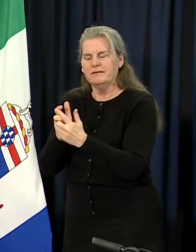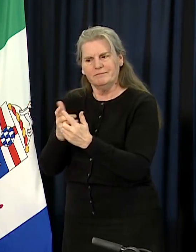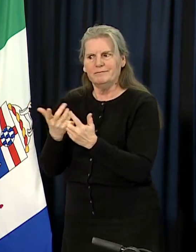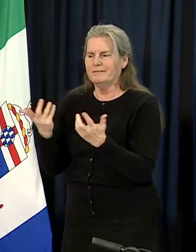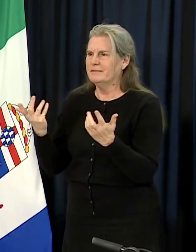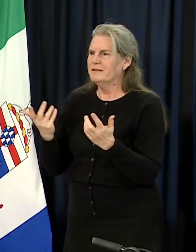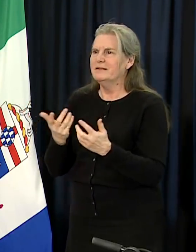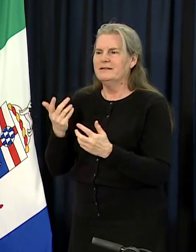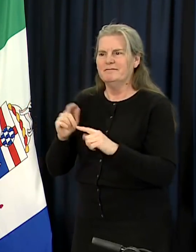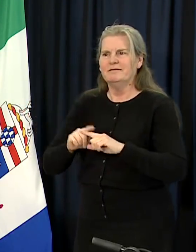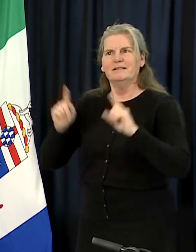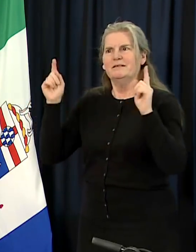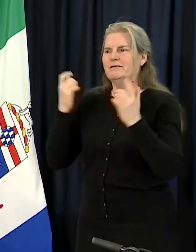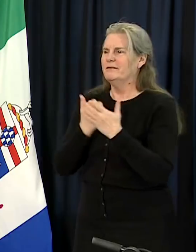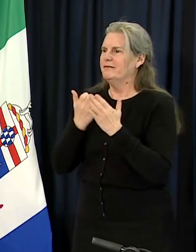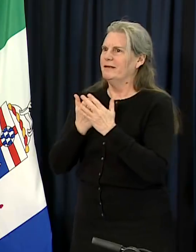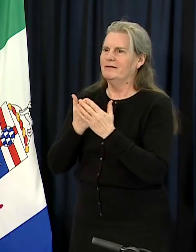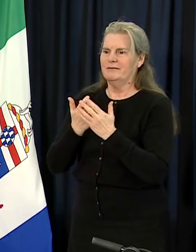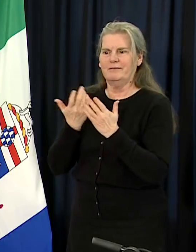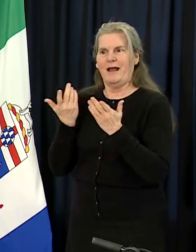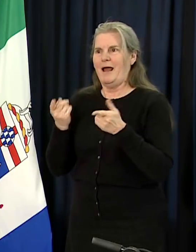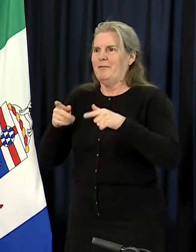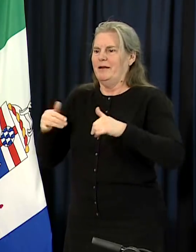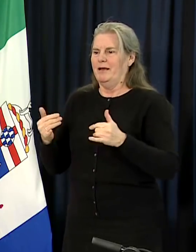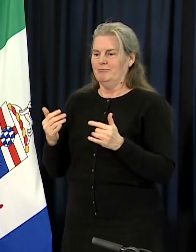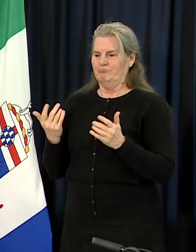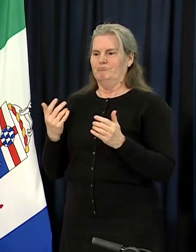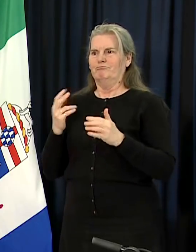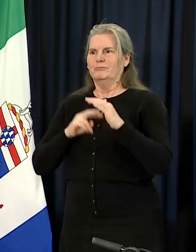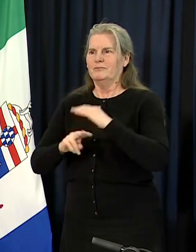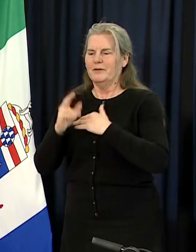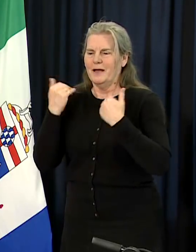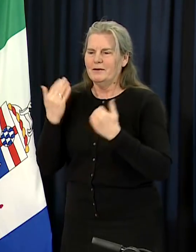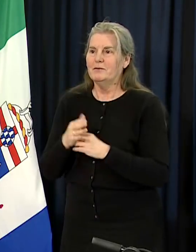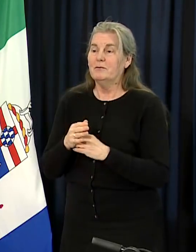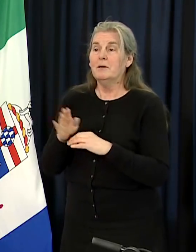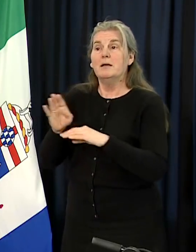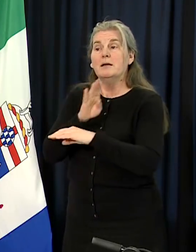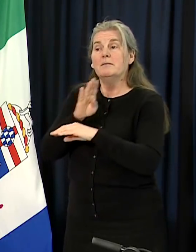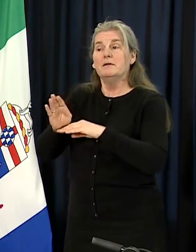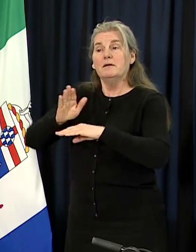changing economic landscape. The newly formed Business Advisory Council